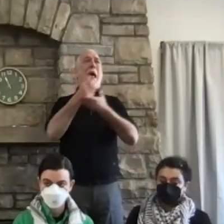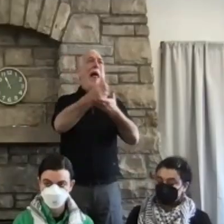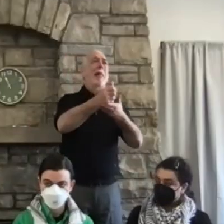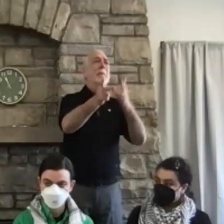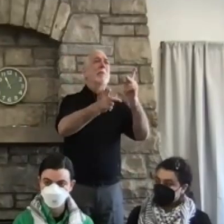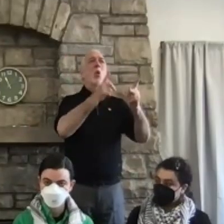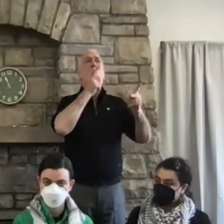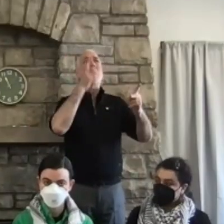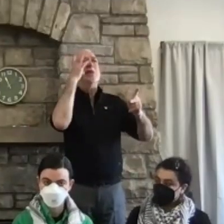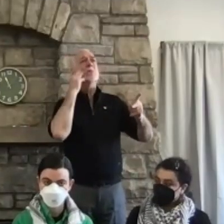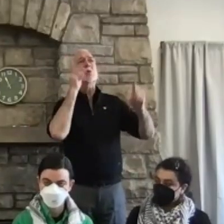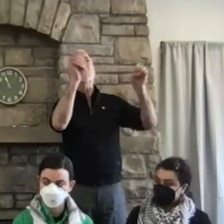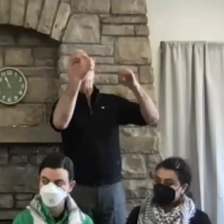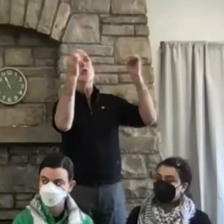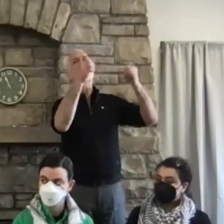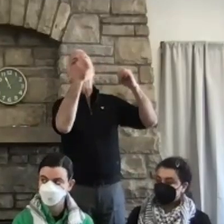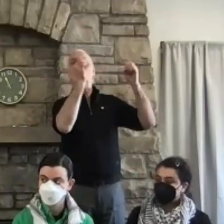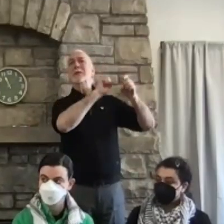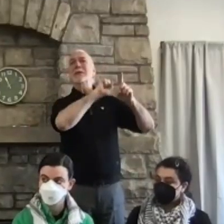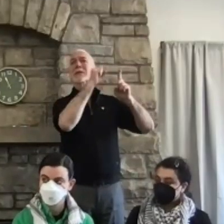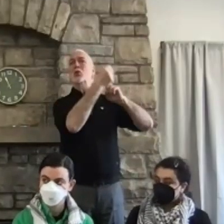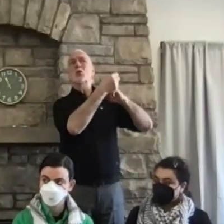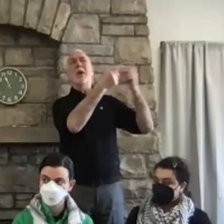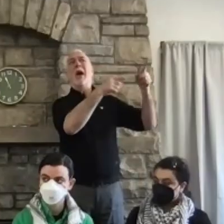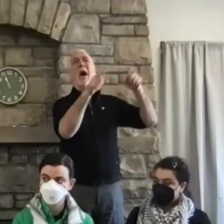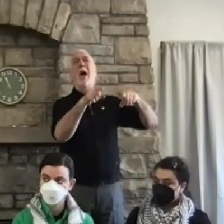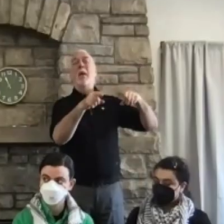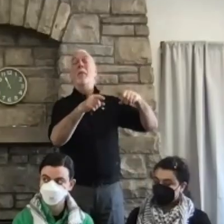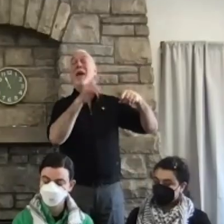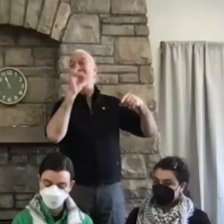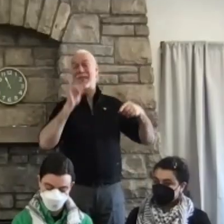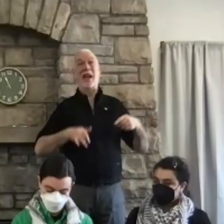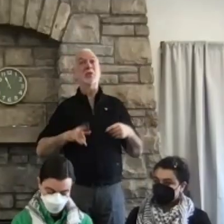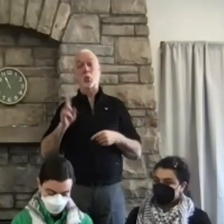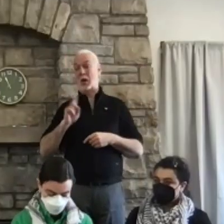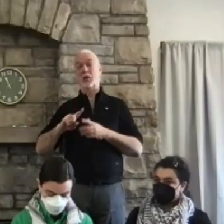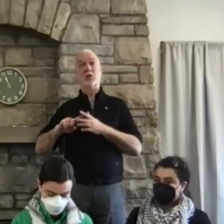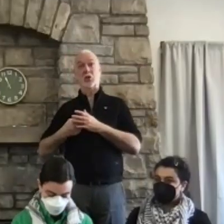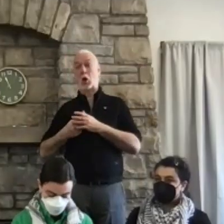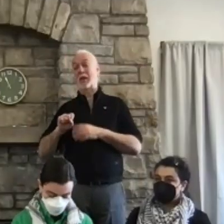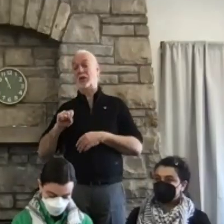then that it starts there and it kind of filters down because, you know,